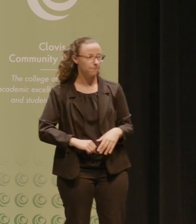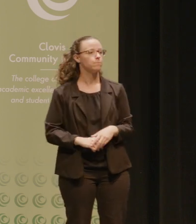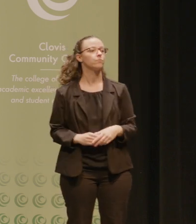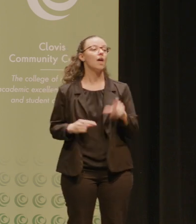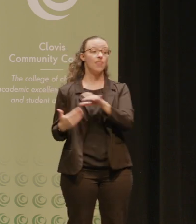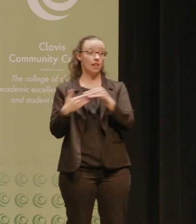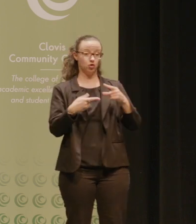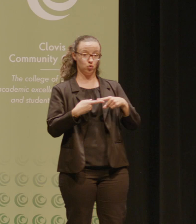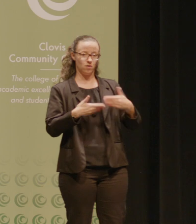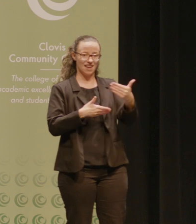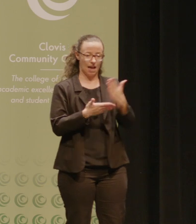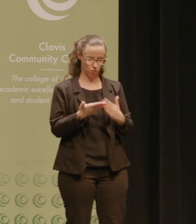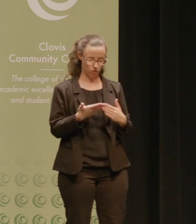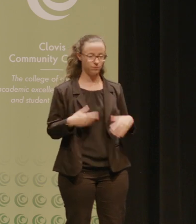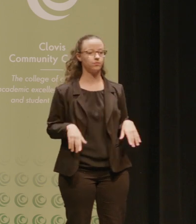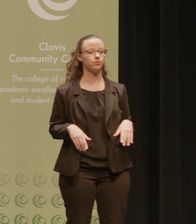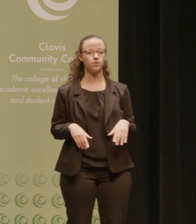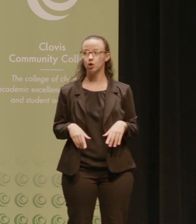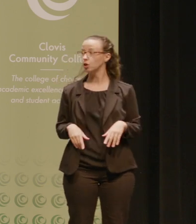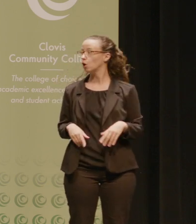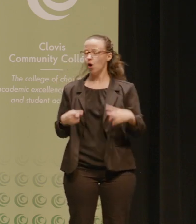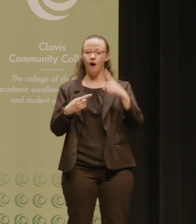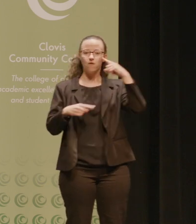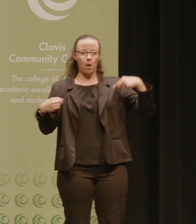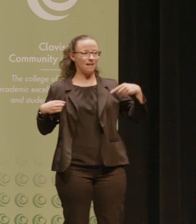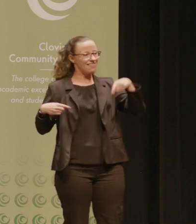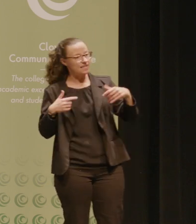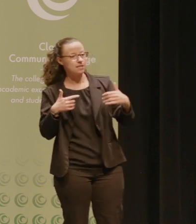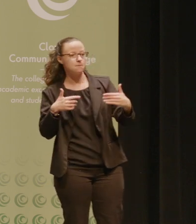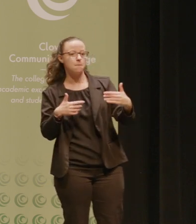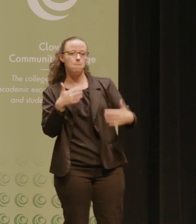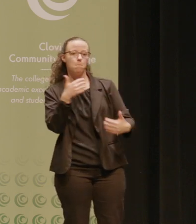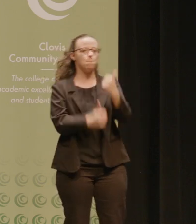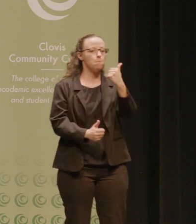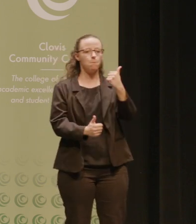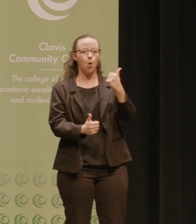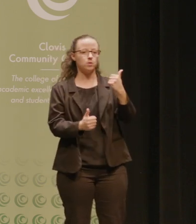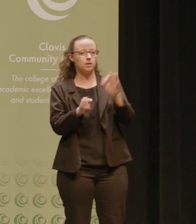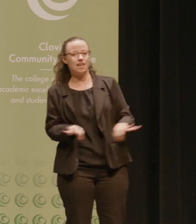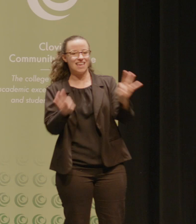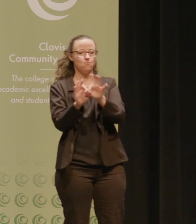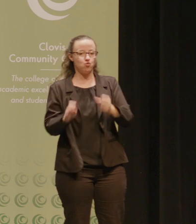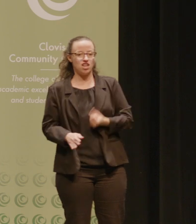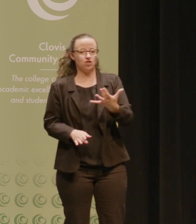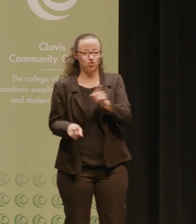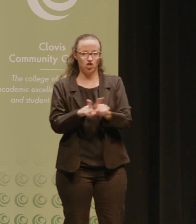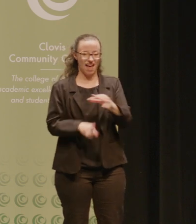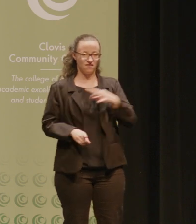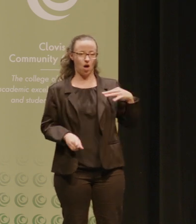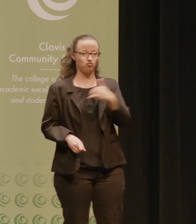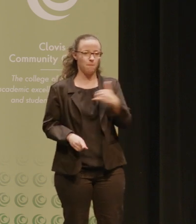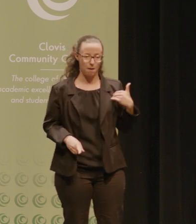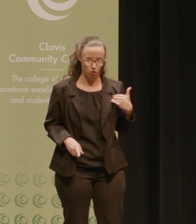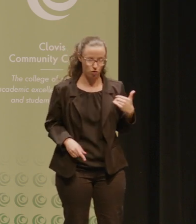And that leads me to the next one, is that to me, this is the ultimate expression I have in the freedom I have as a faculty member. I